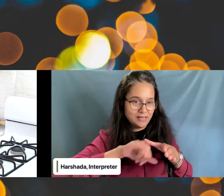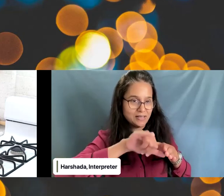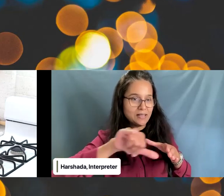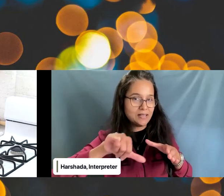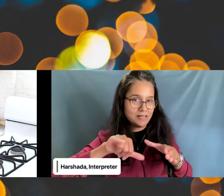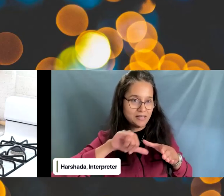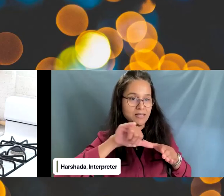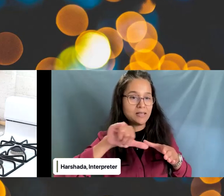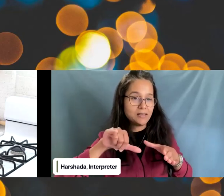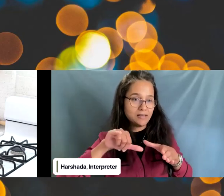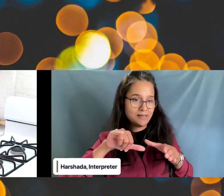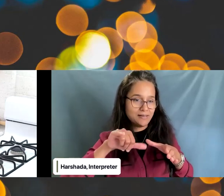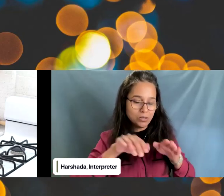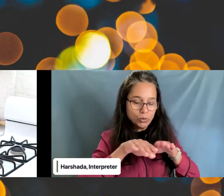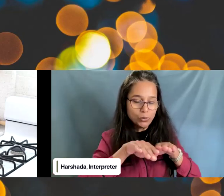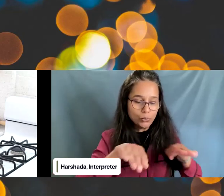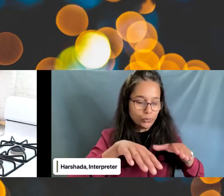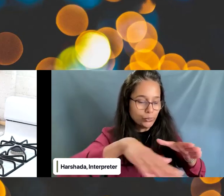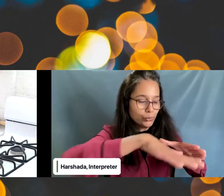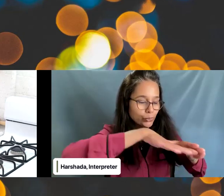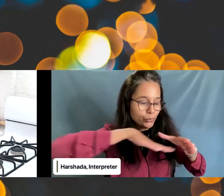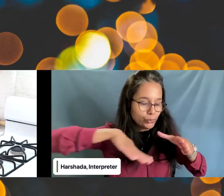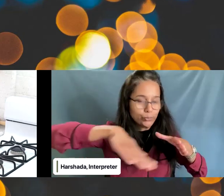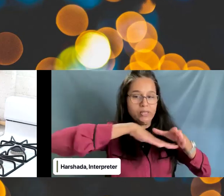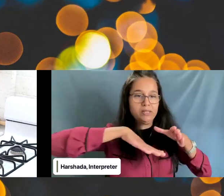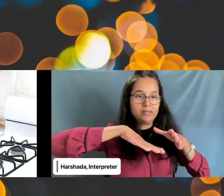right. Just get every inch.